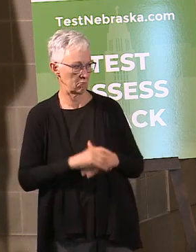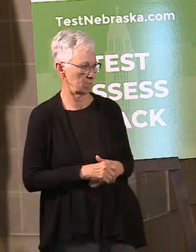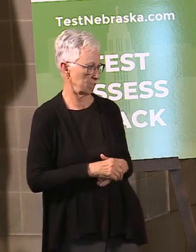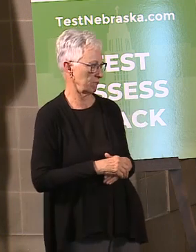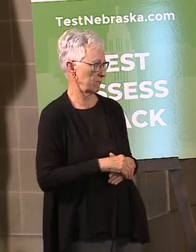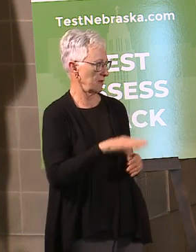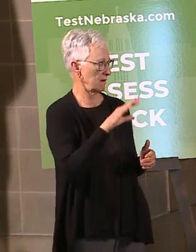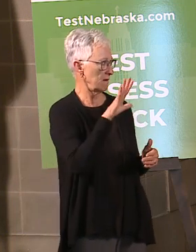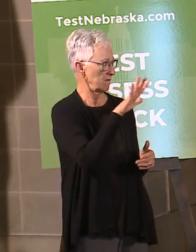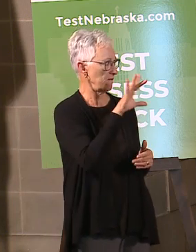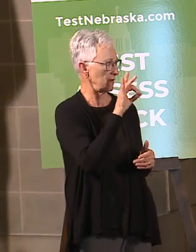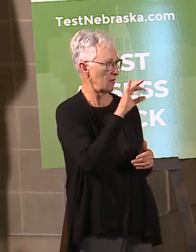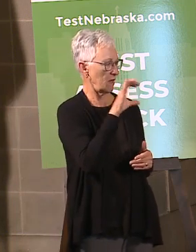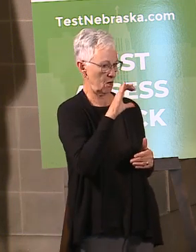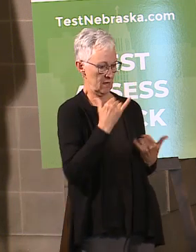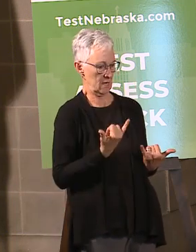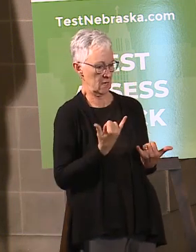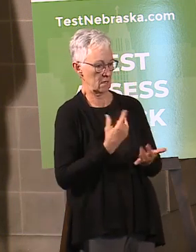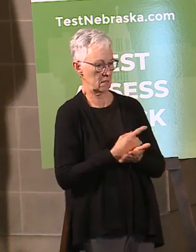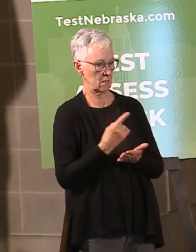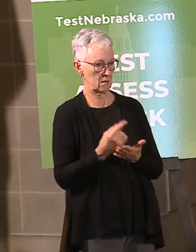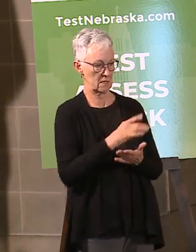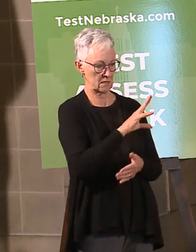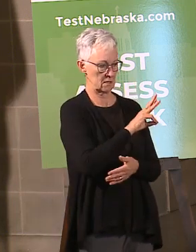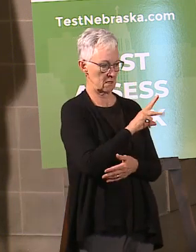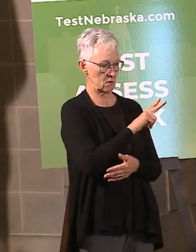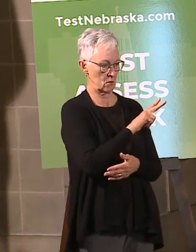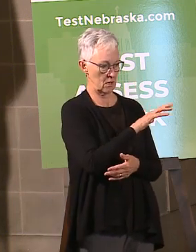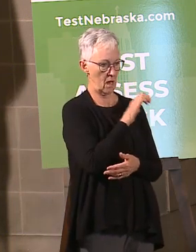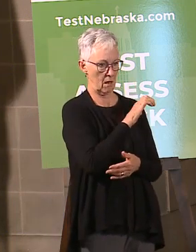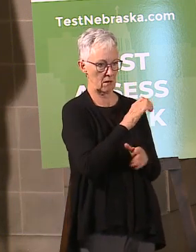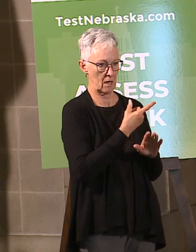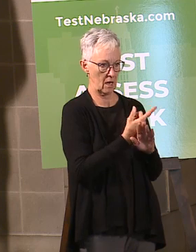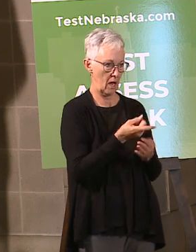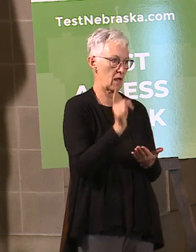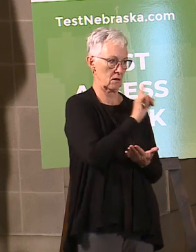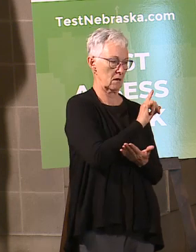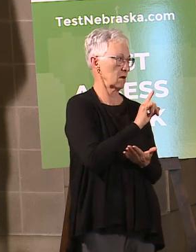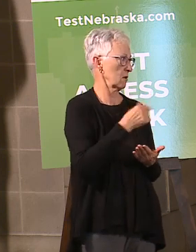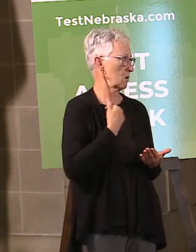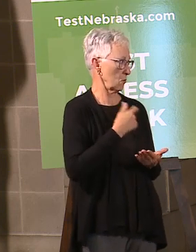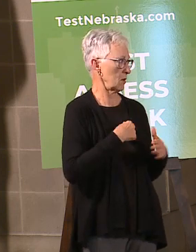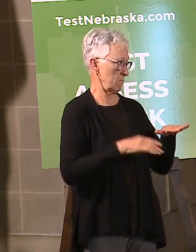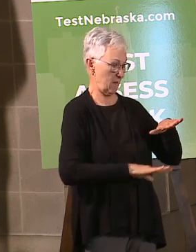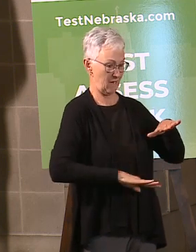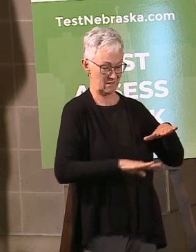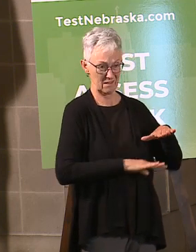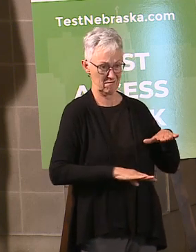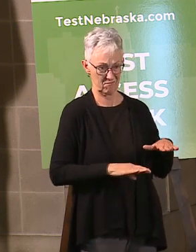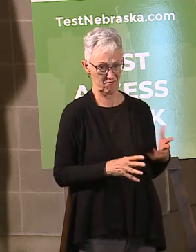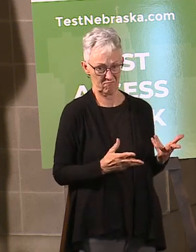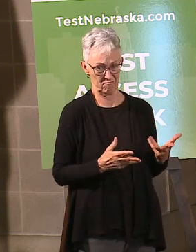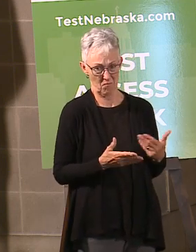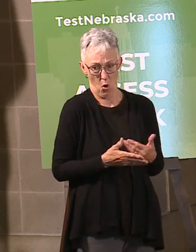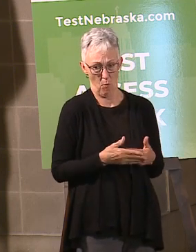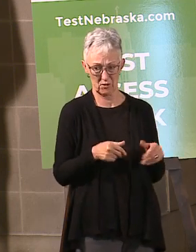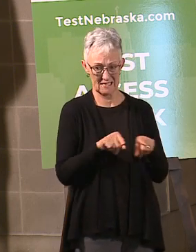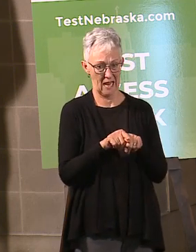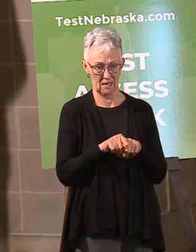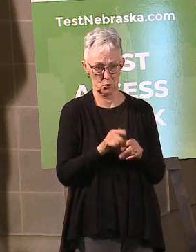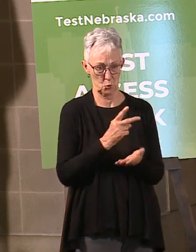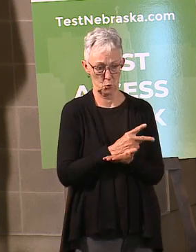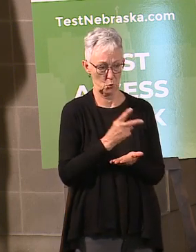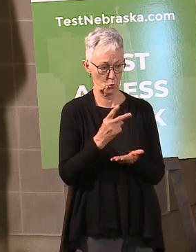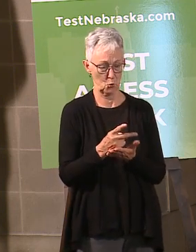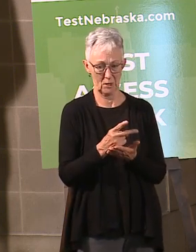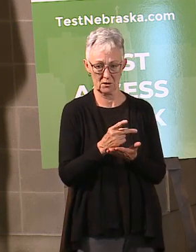5,800 this week, 6,300 last week, and plus this new claims, we're basically the equivalent of 2 weeks' worth of claims